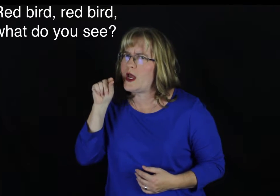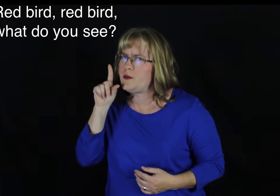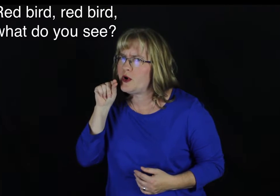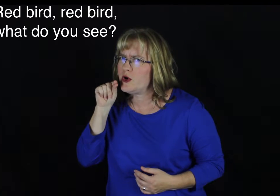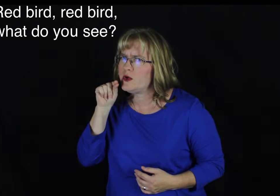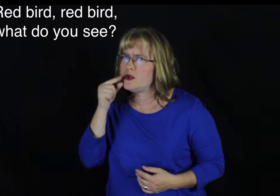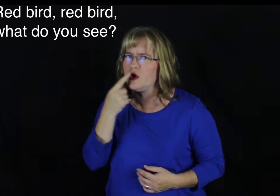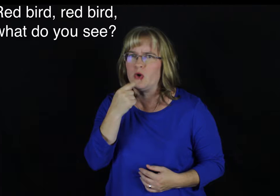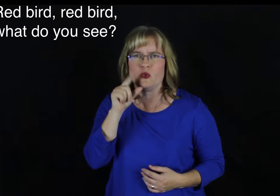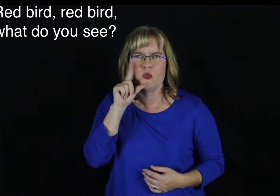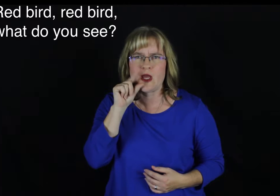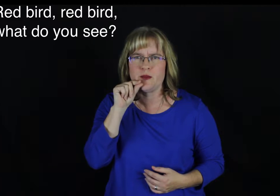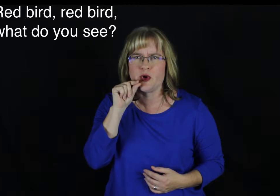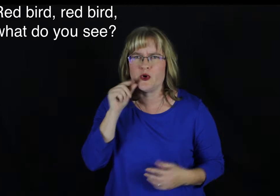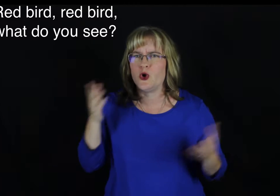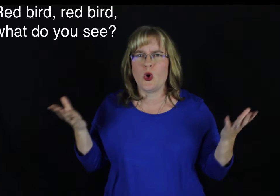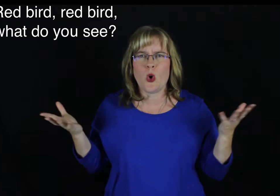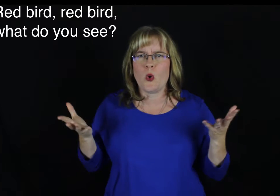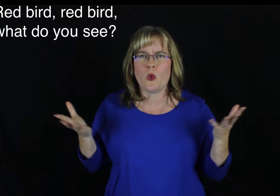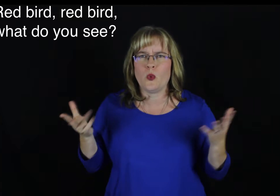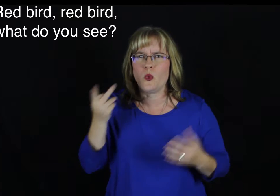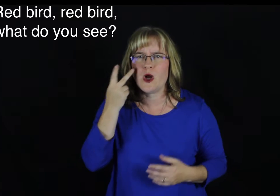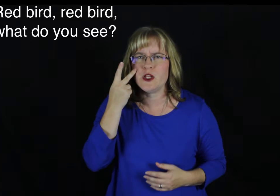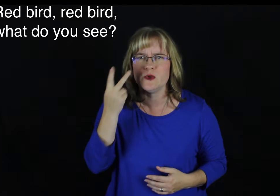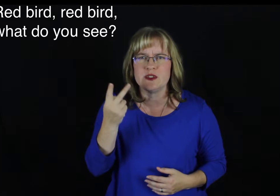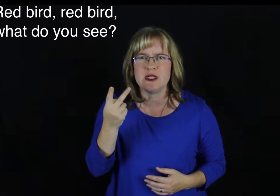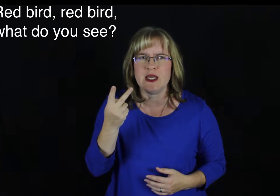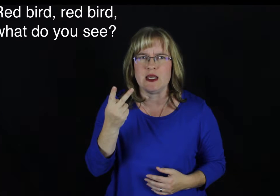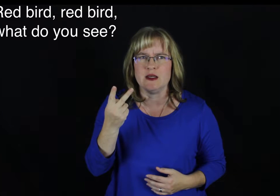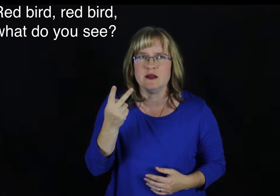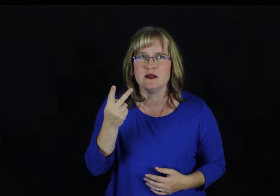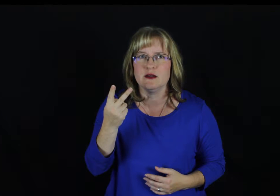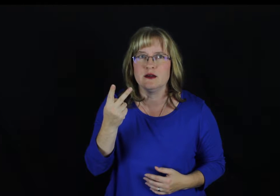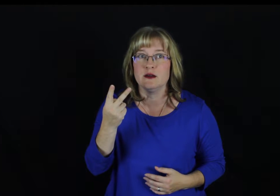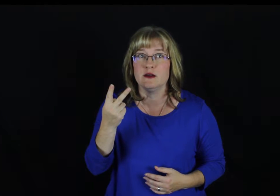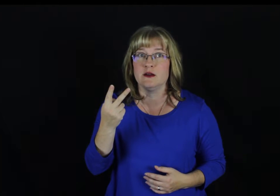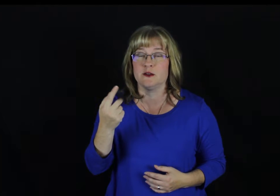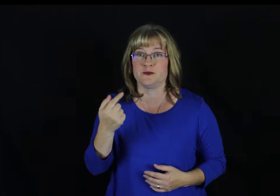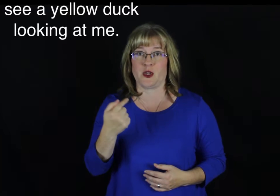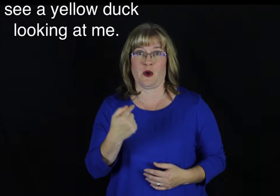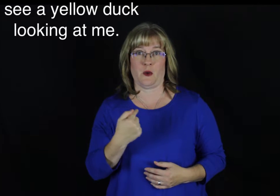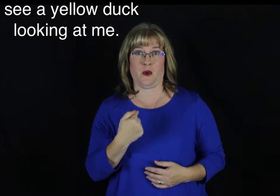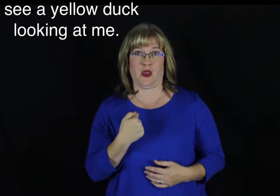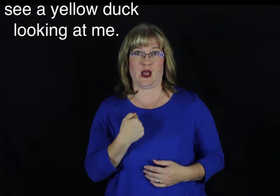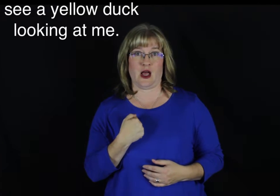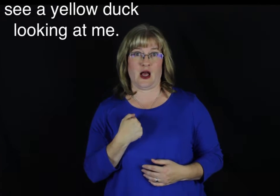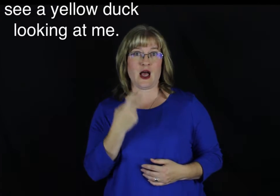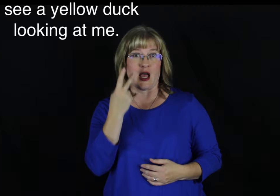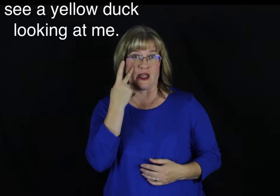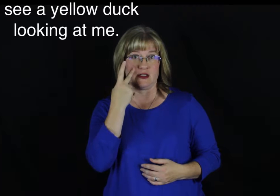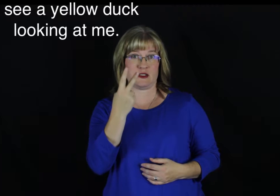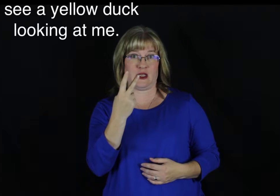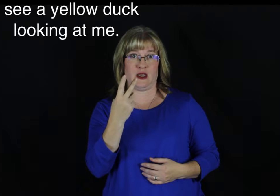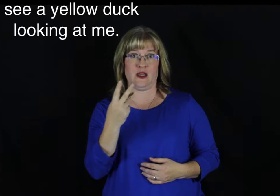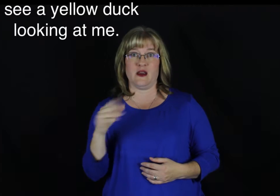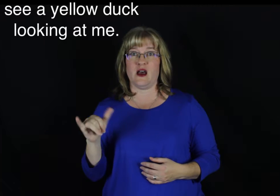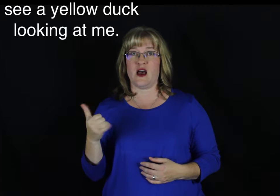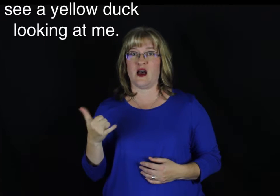Red bird, red bird, what do you see? I see